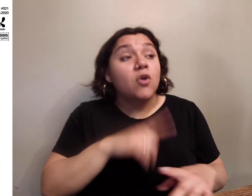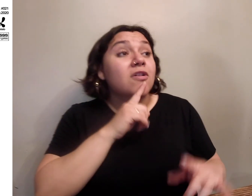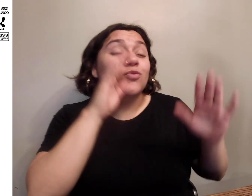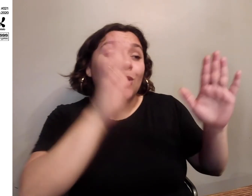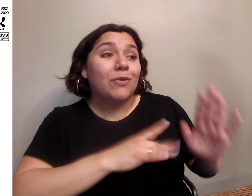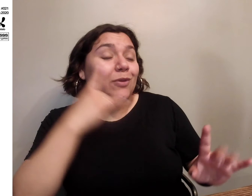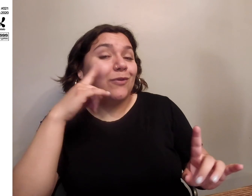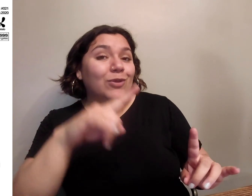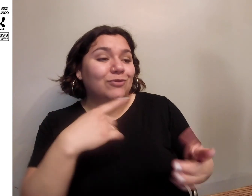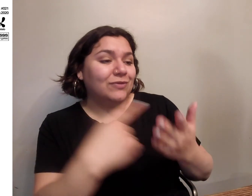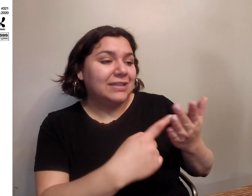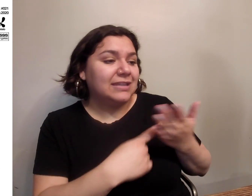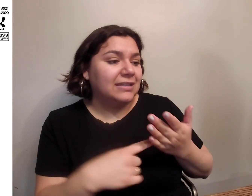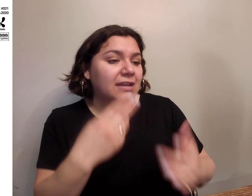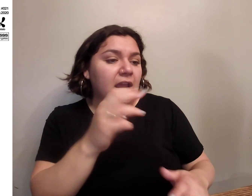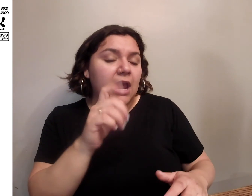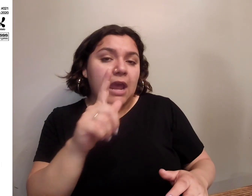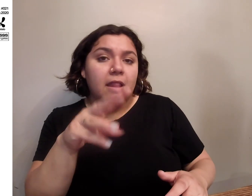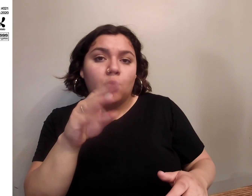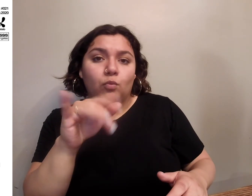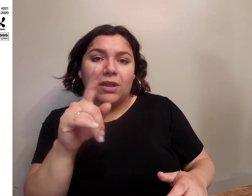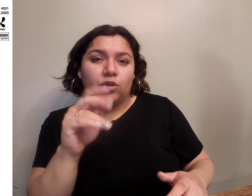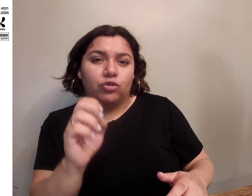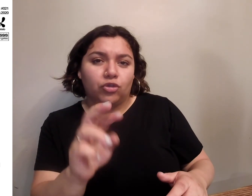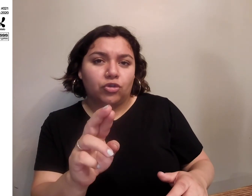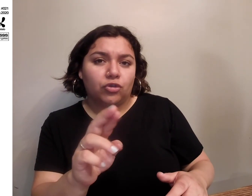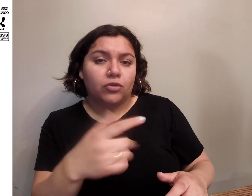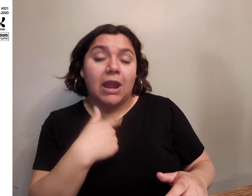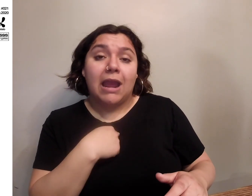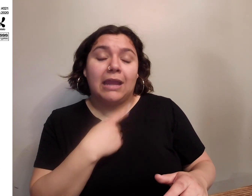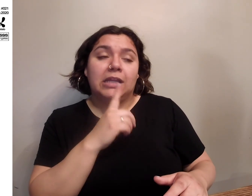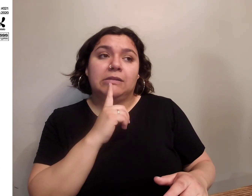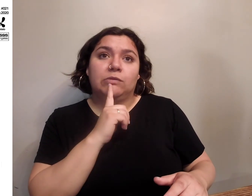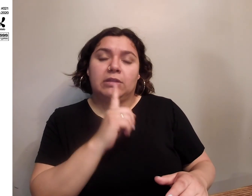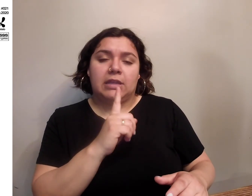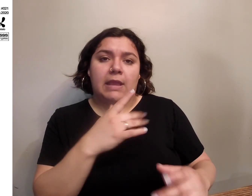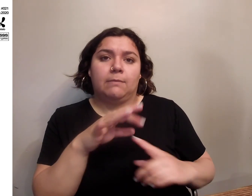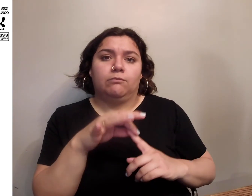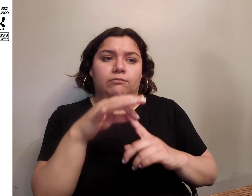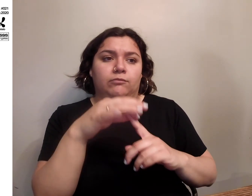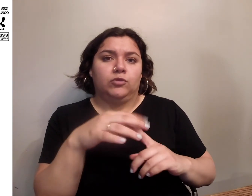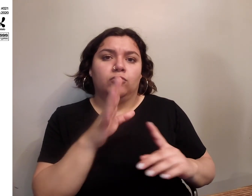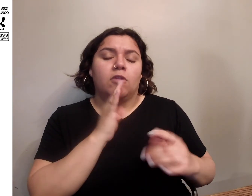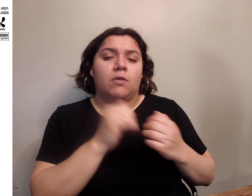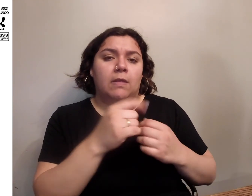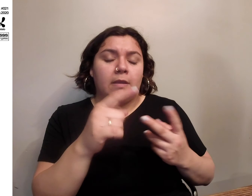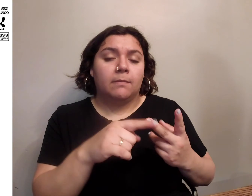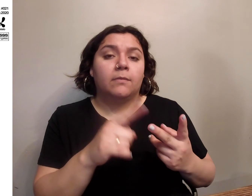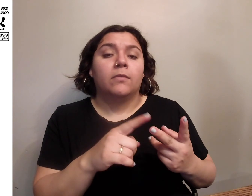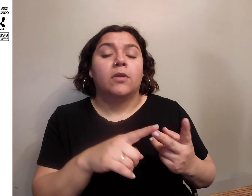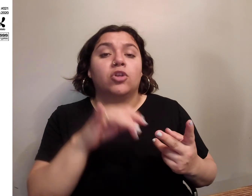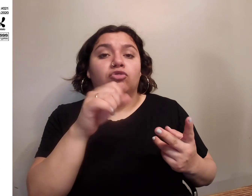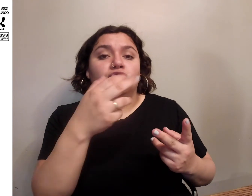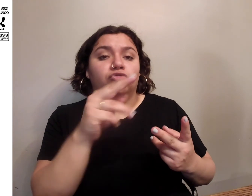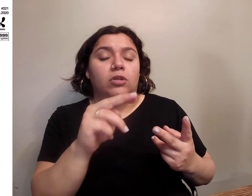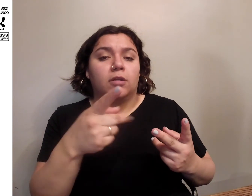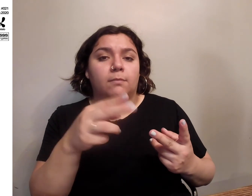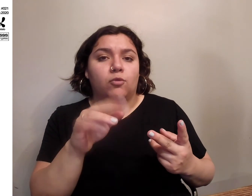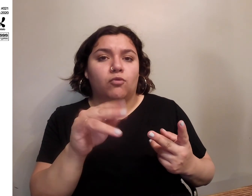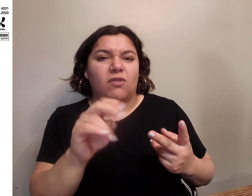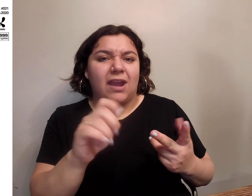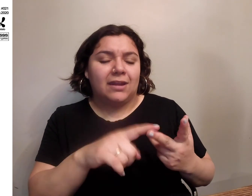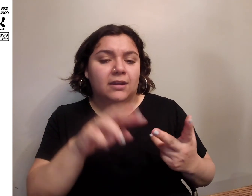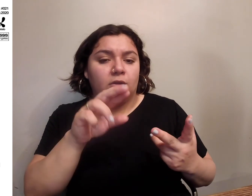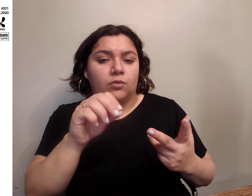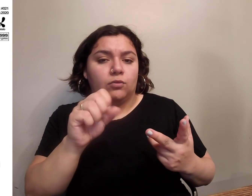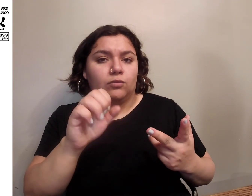for you to bring up Hal Willner. I had occasion to evoke him and John Prine with Roseanne Cash just very